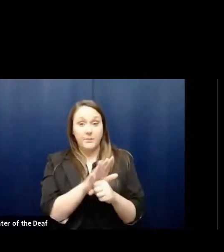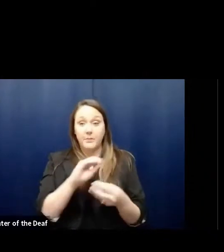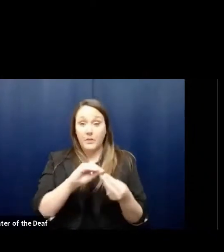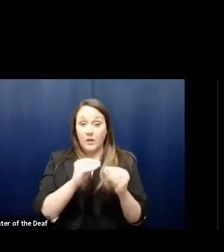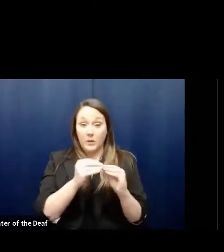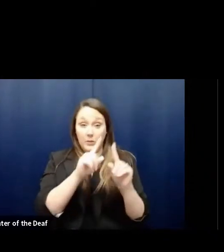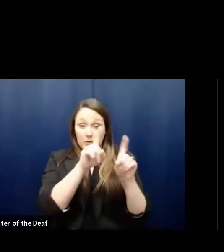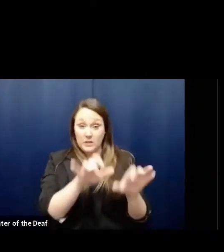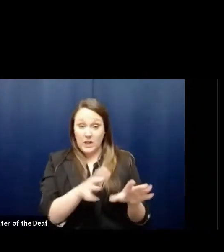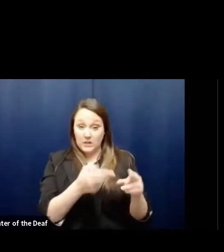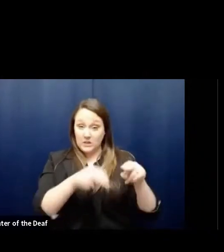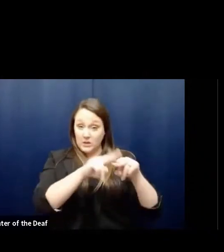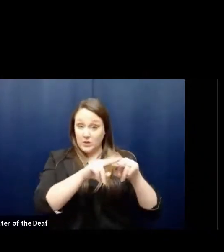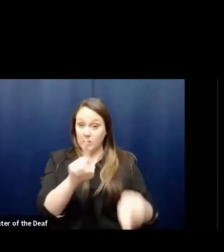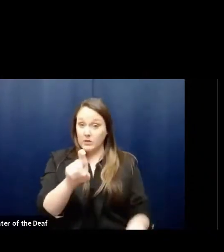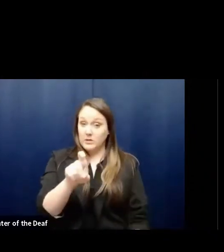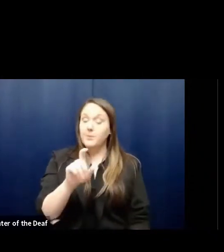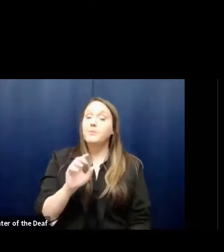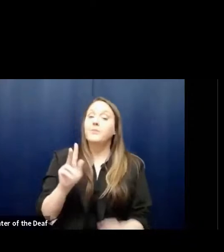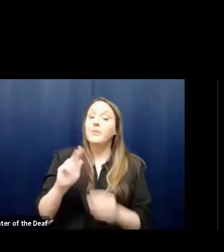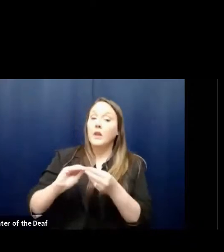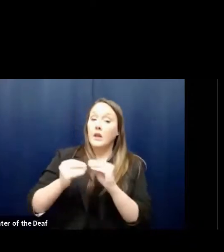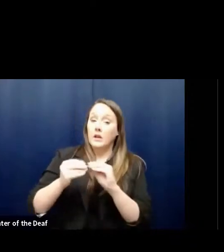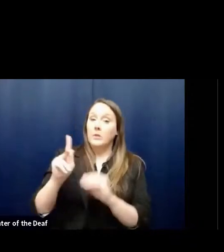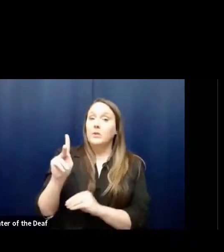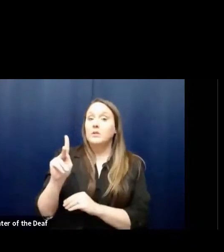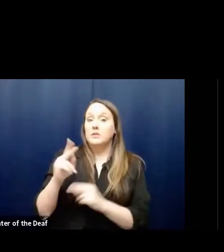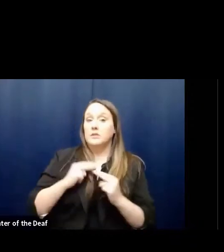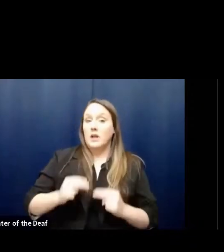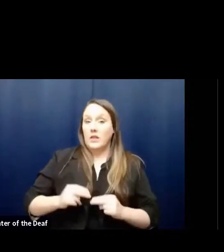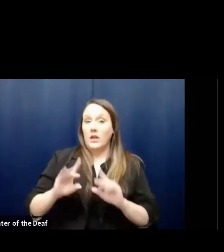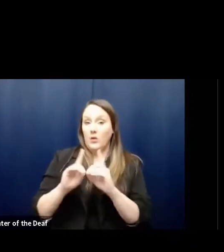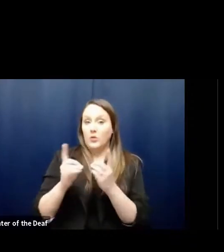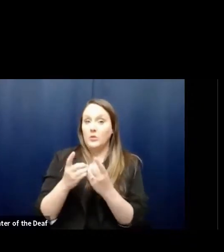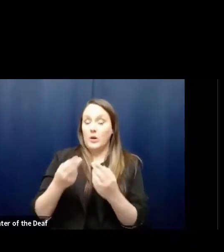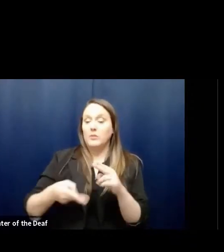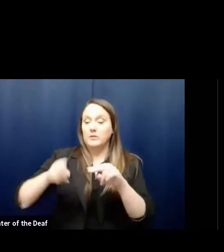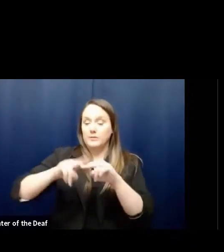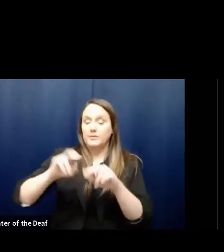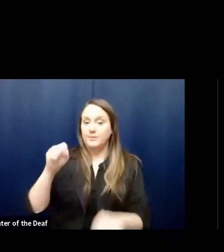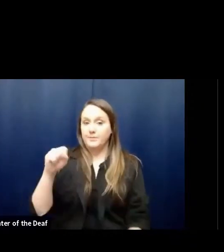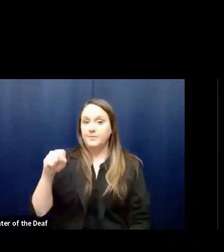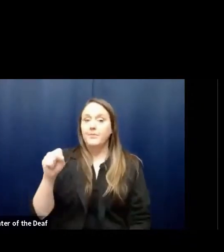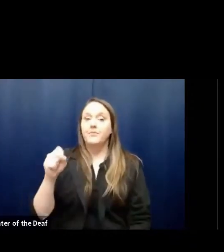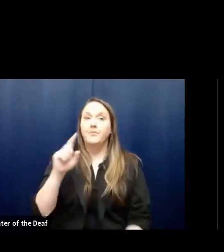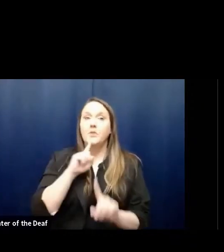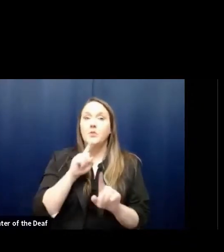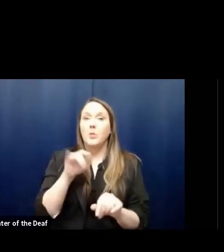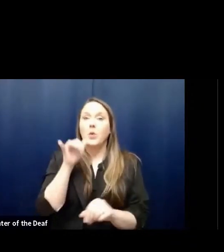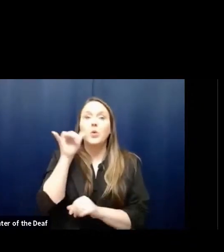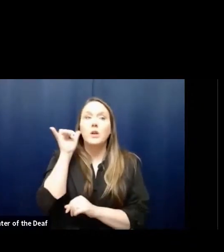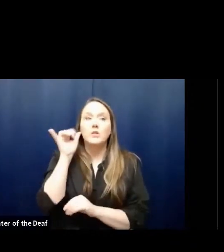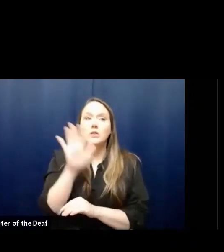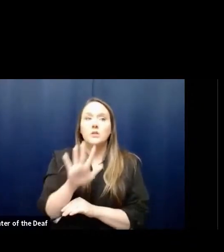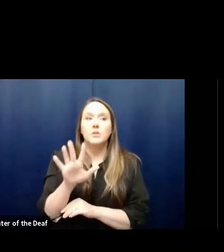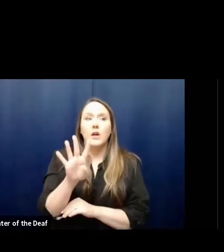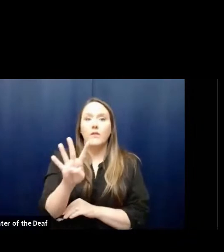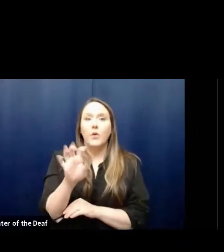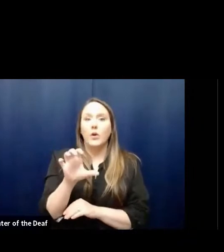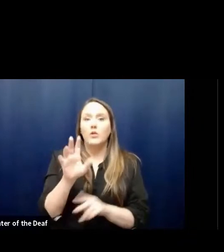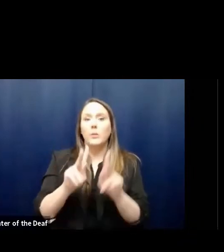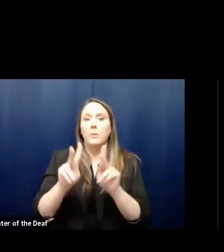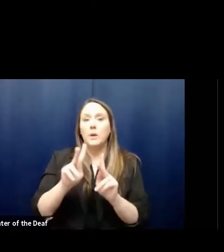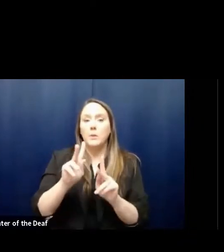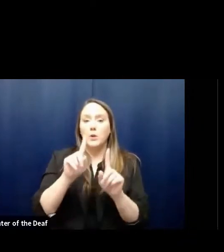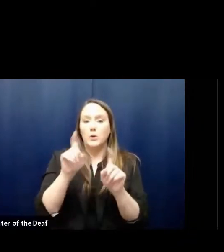up? Our numbers at the health department are up. I think the report I got for yesterday was around 400 people were